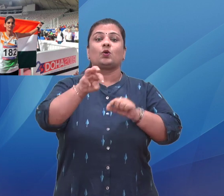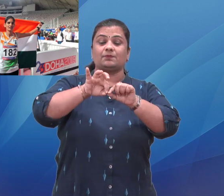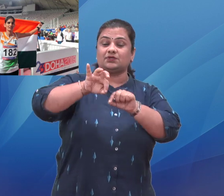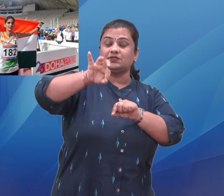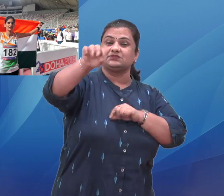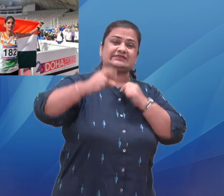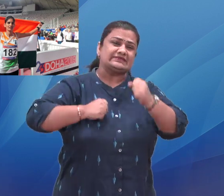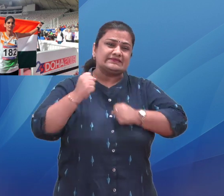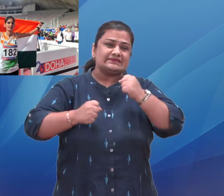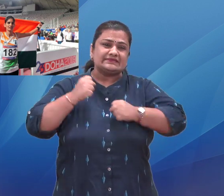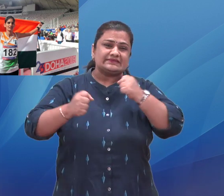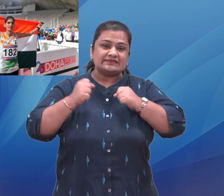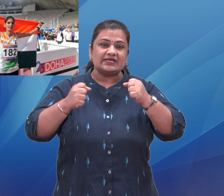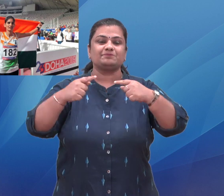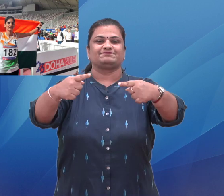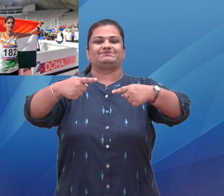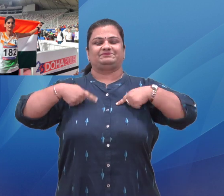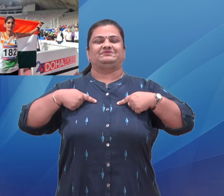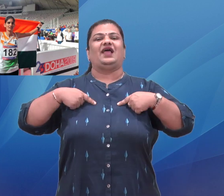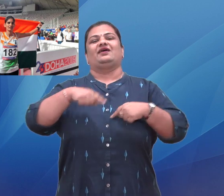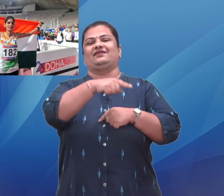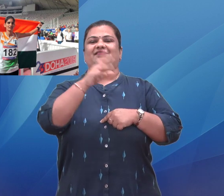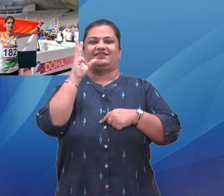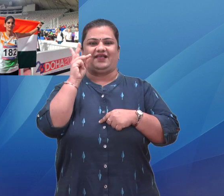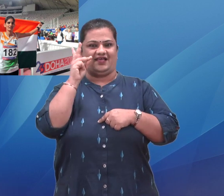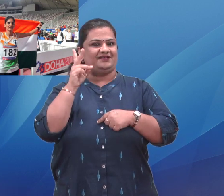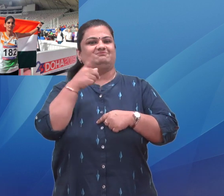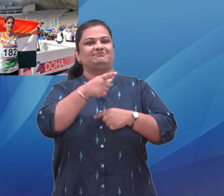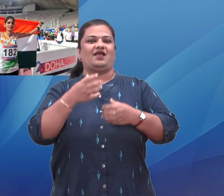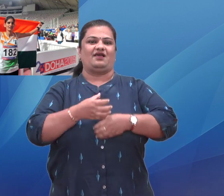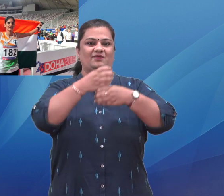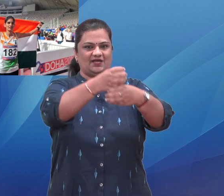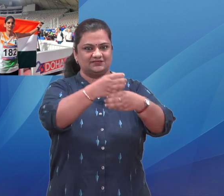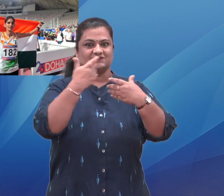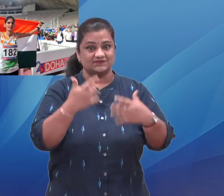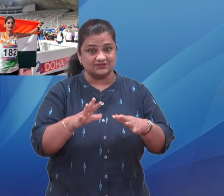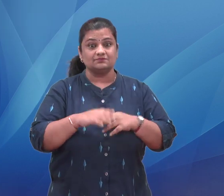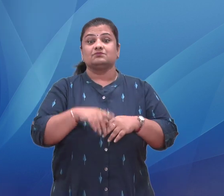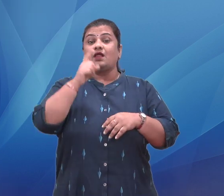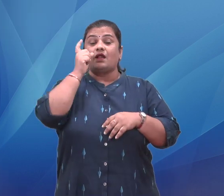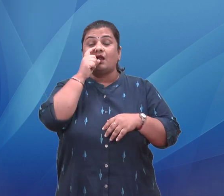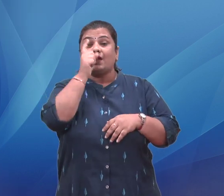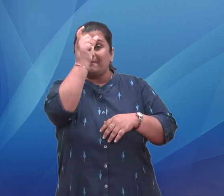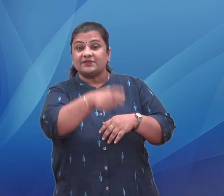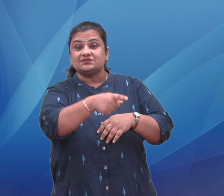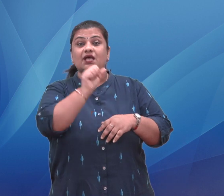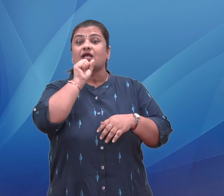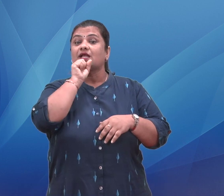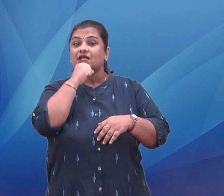meters steeplechase at the World Championship in Eugene, USA. She had won gold in 3000 meters steeplechase at